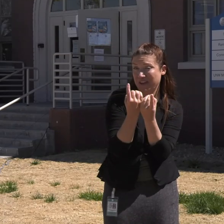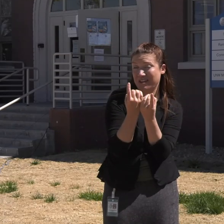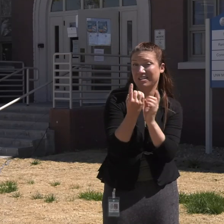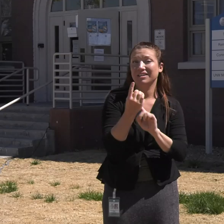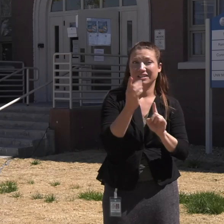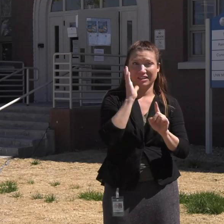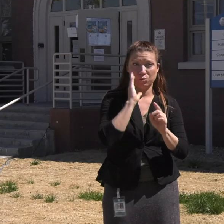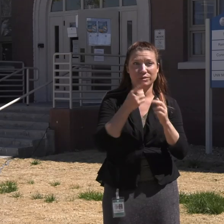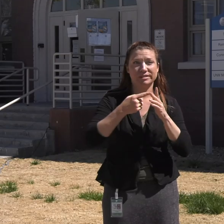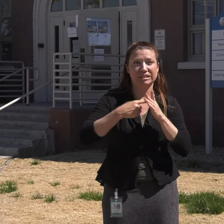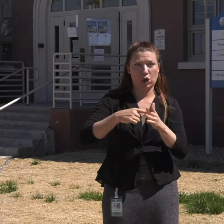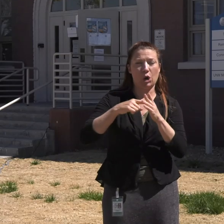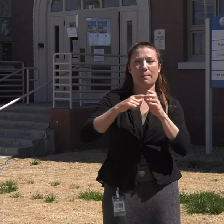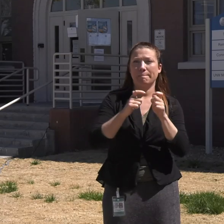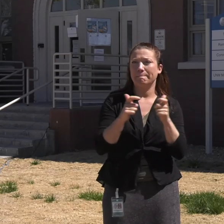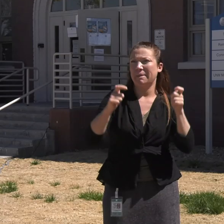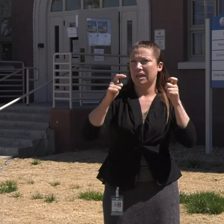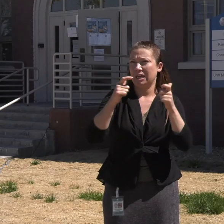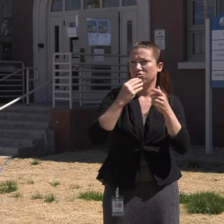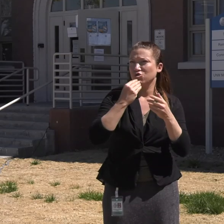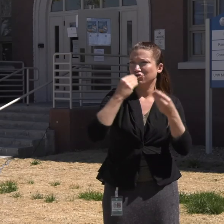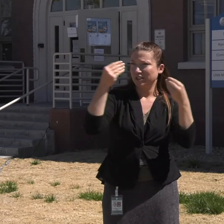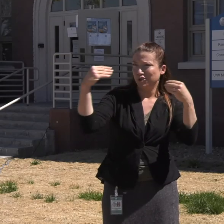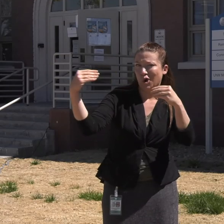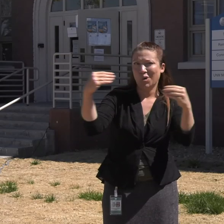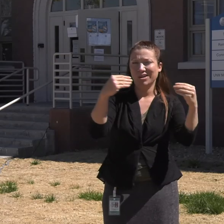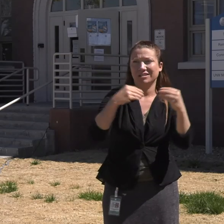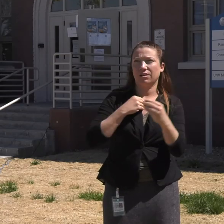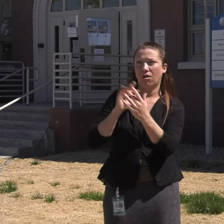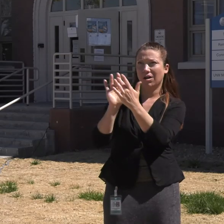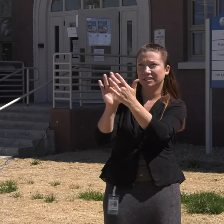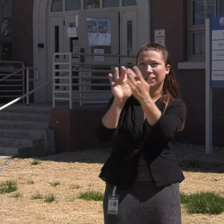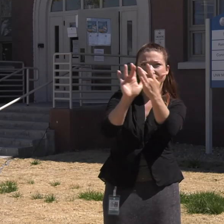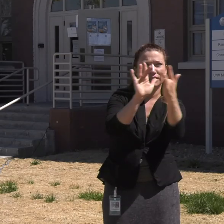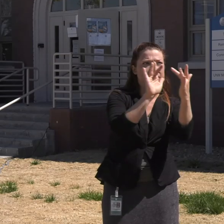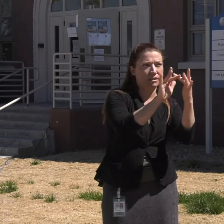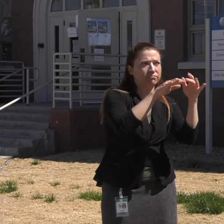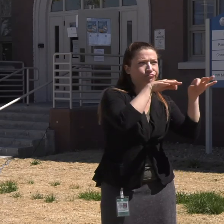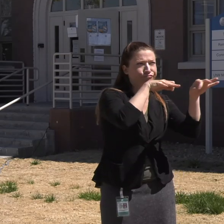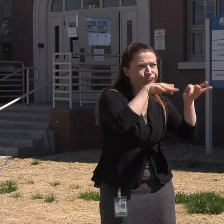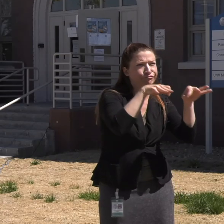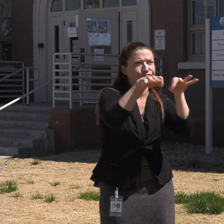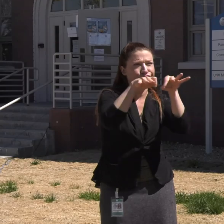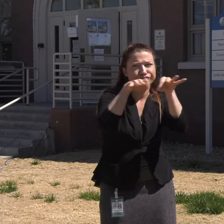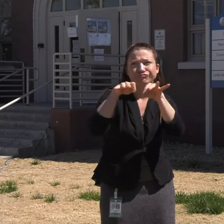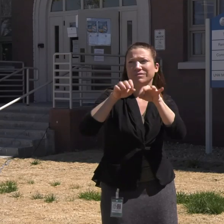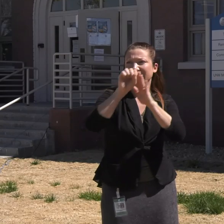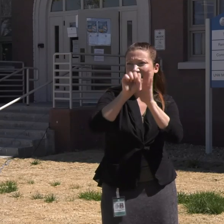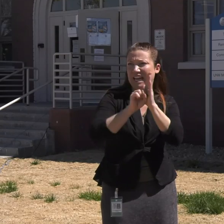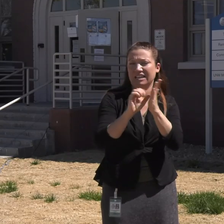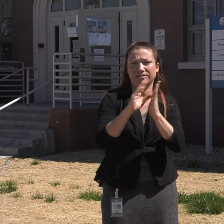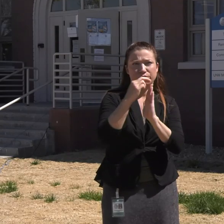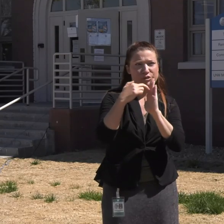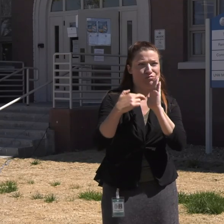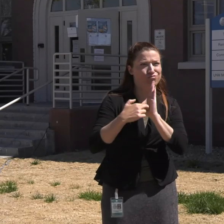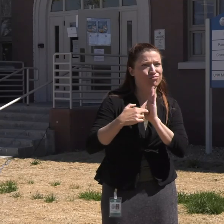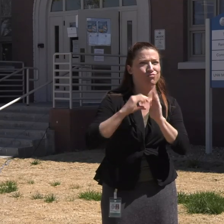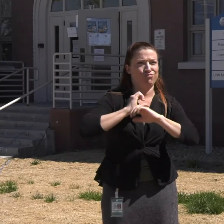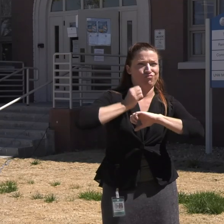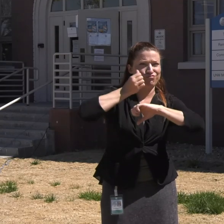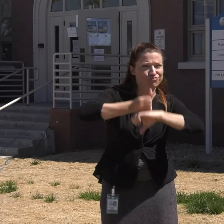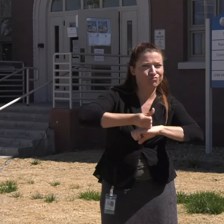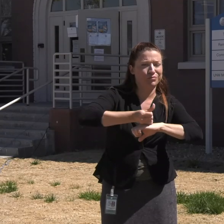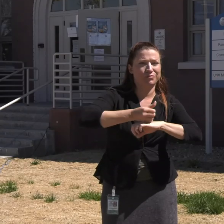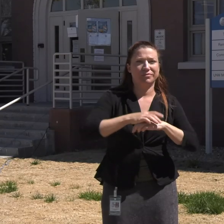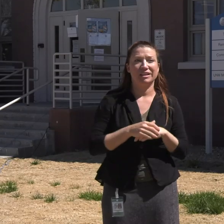of the major stores with respect to the restrictions that the state has put in place. So I want to remind everyone, the state has already limited the amount